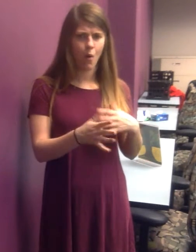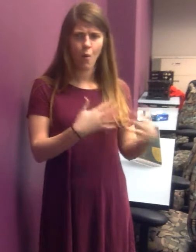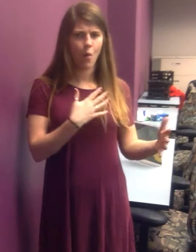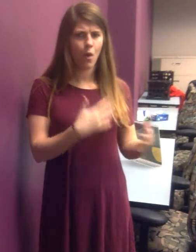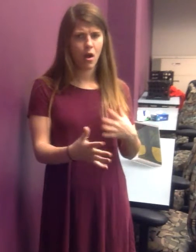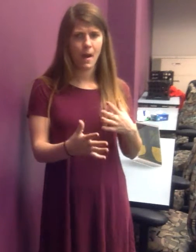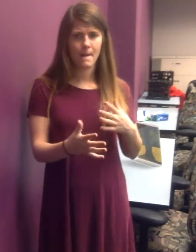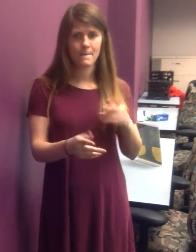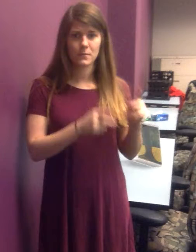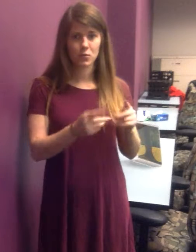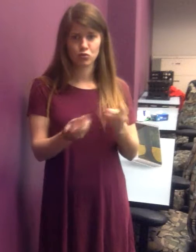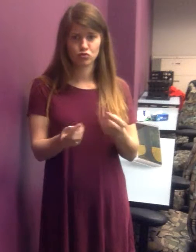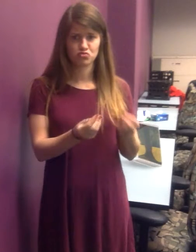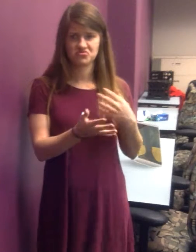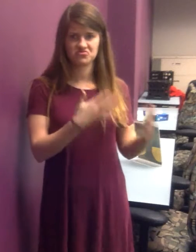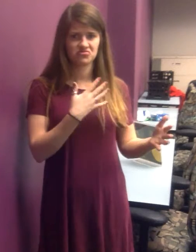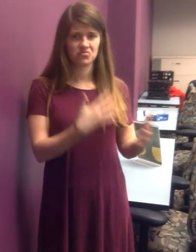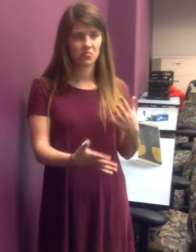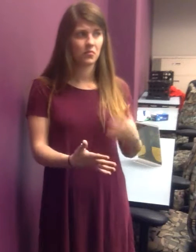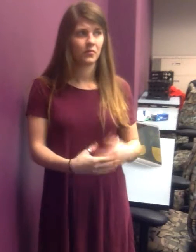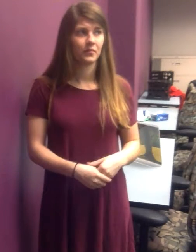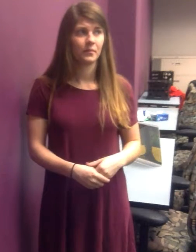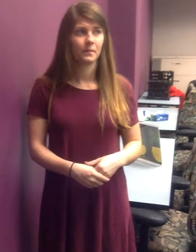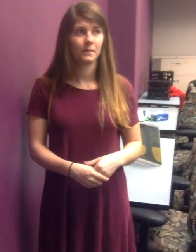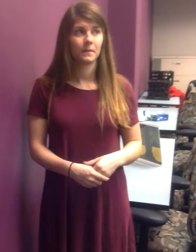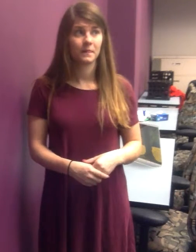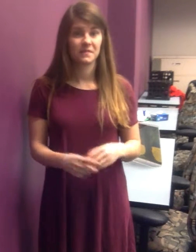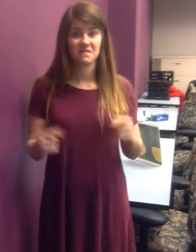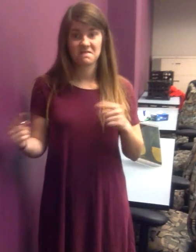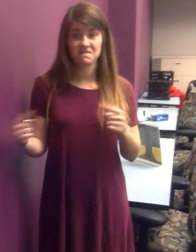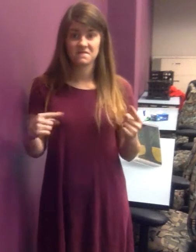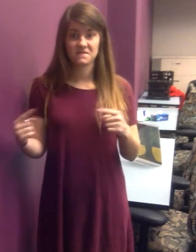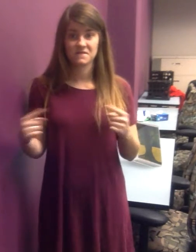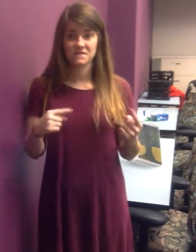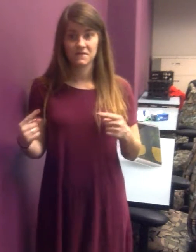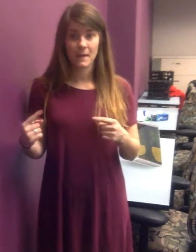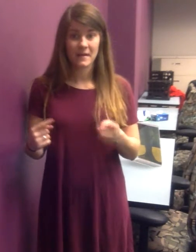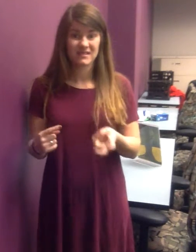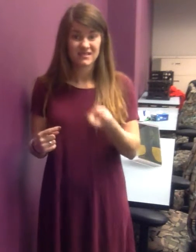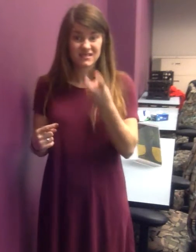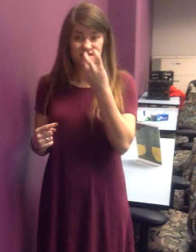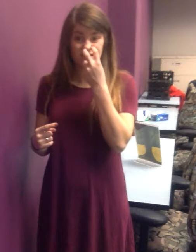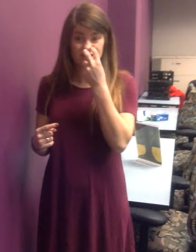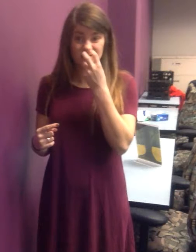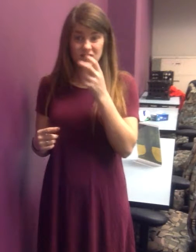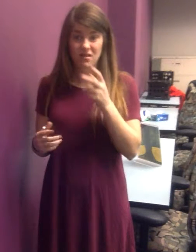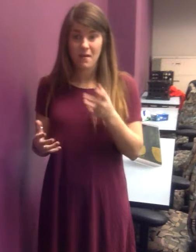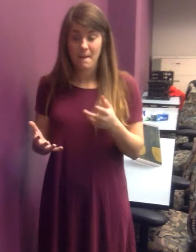our national security. The skeptics had their own witnesses. They testified that nothing was settled and that global warming might actually